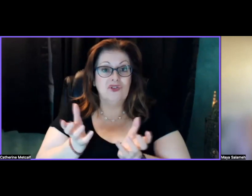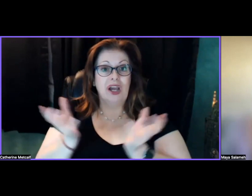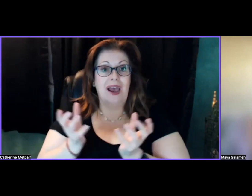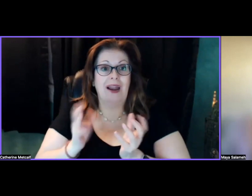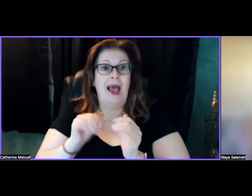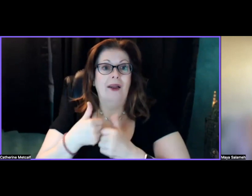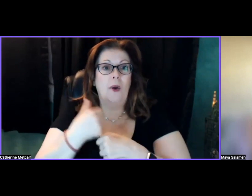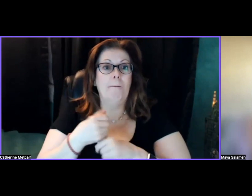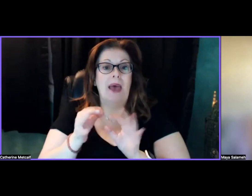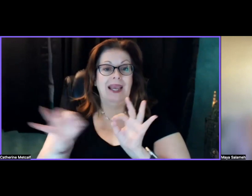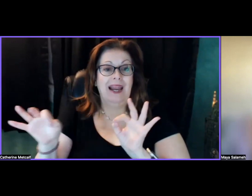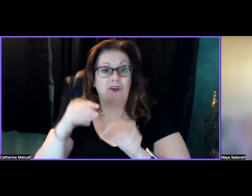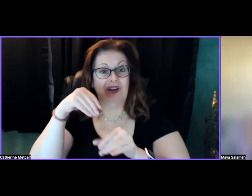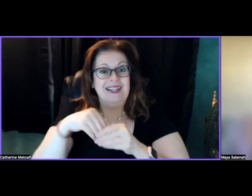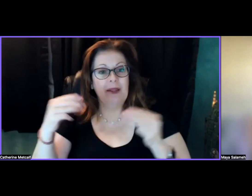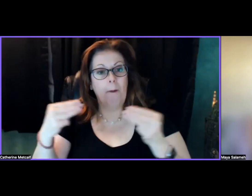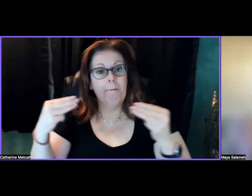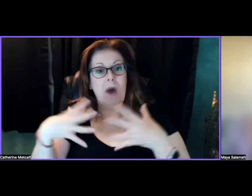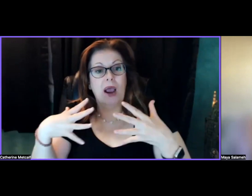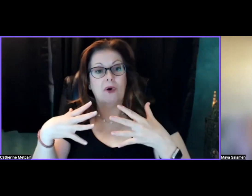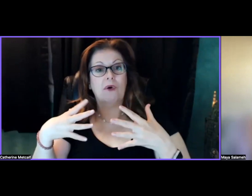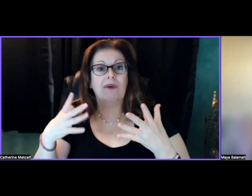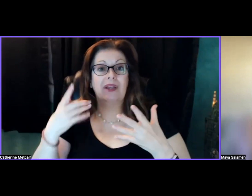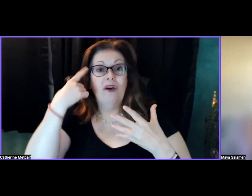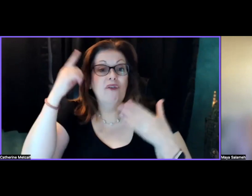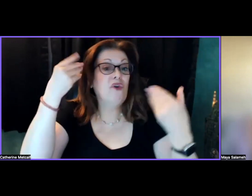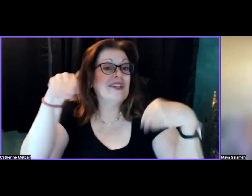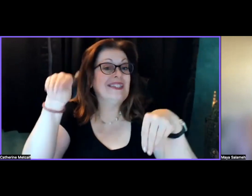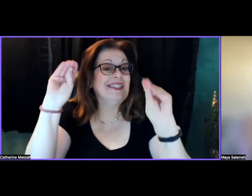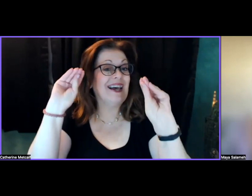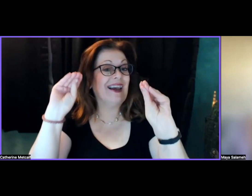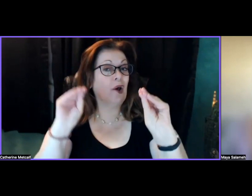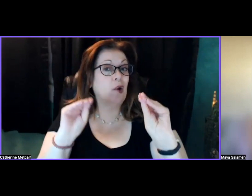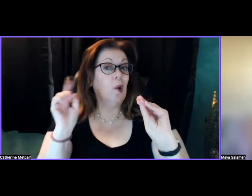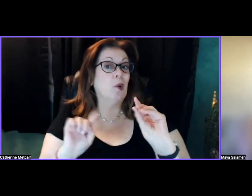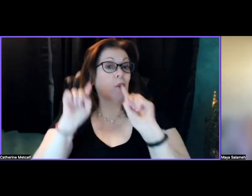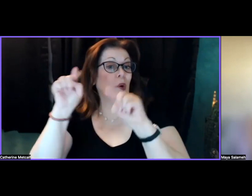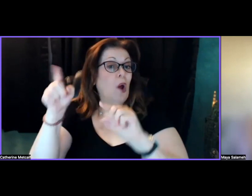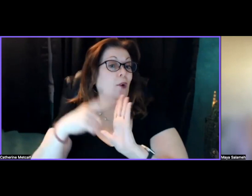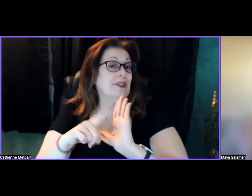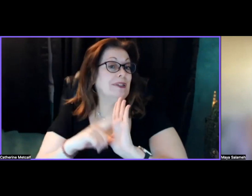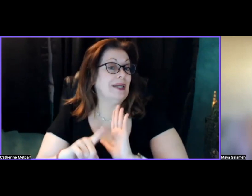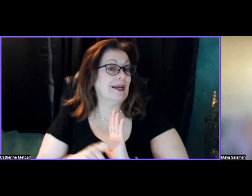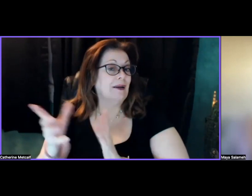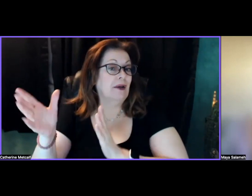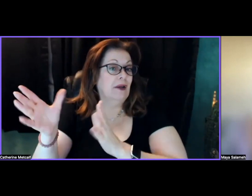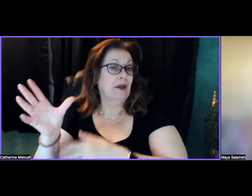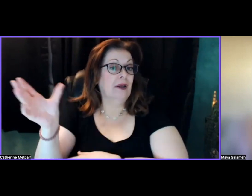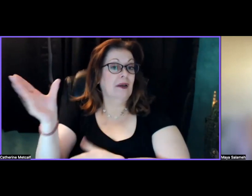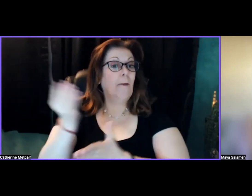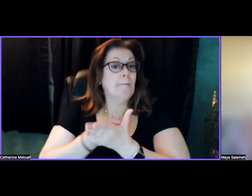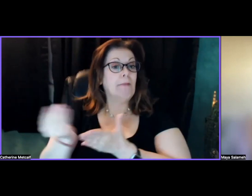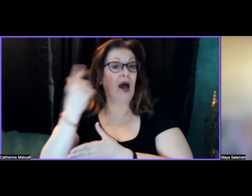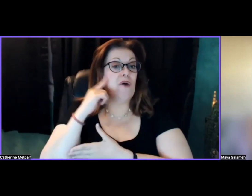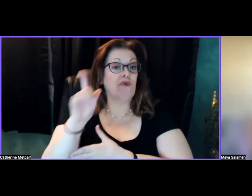in the Microwave is for sale. Definitely go and check it out. Get it at your library, get it from